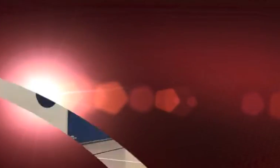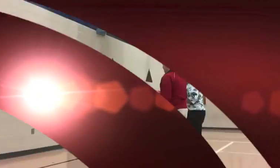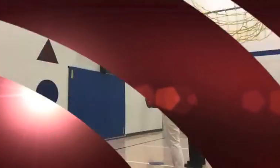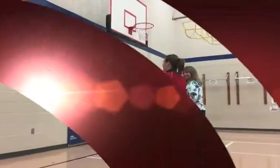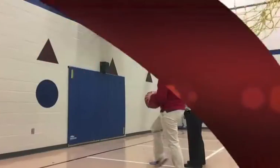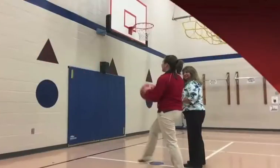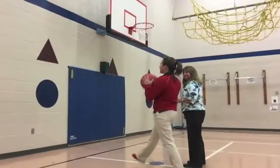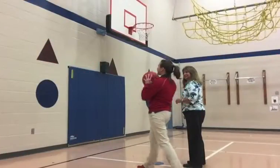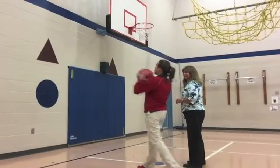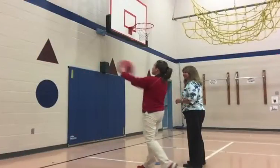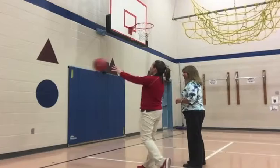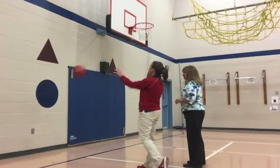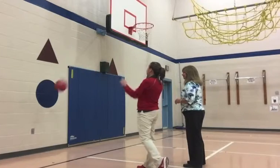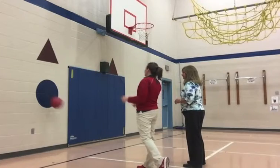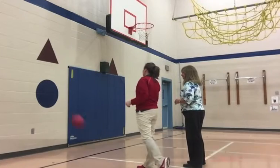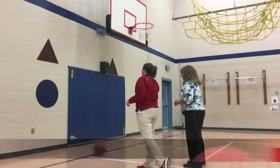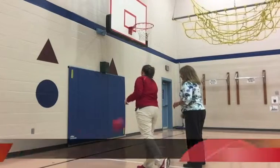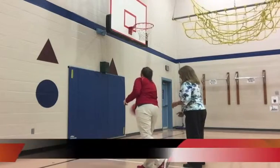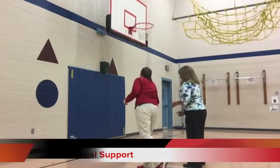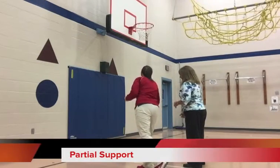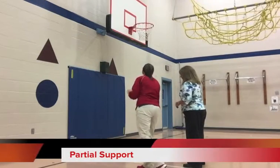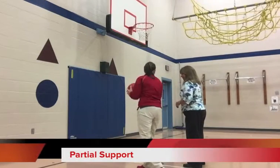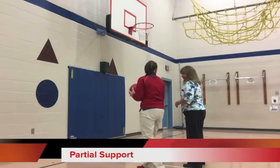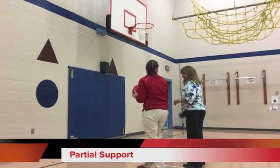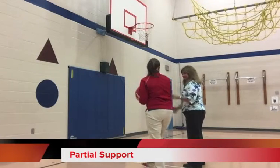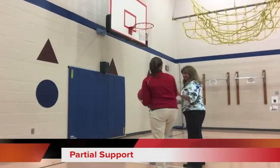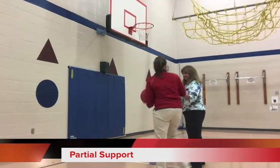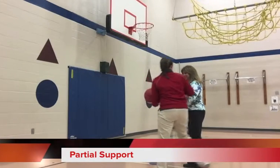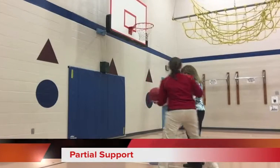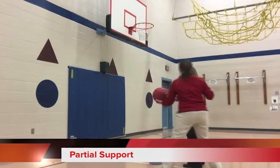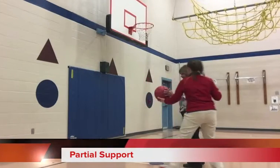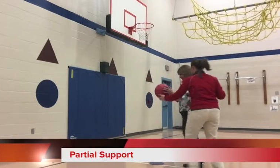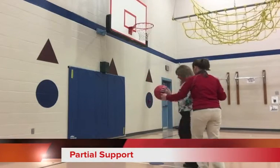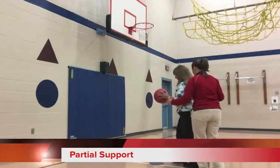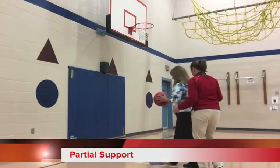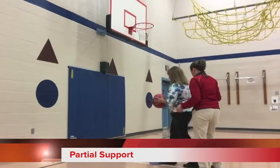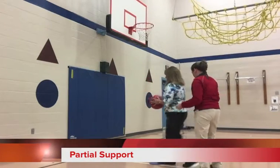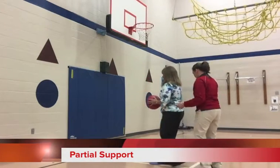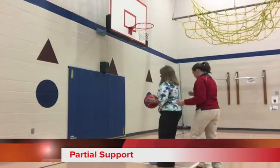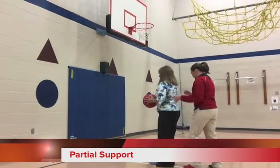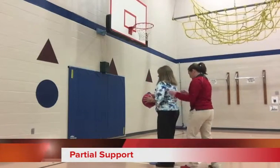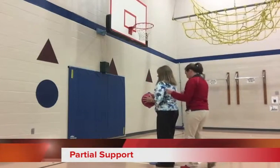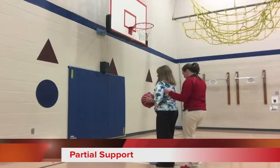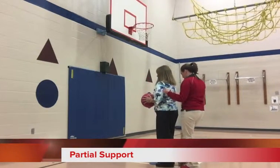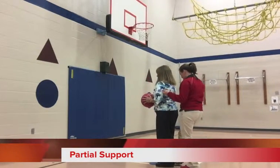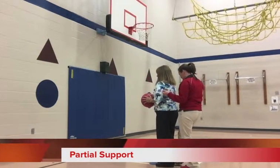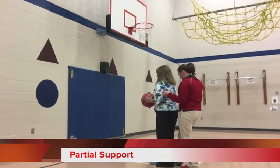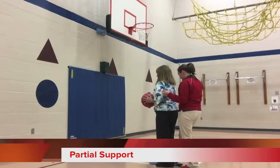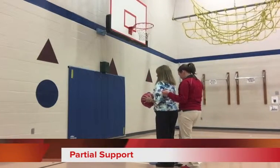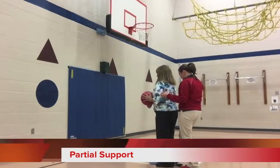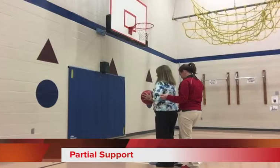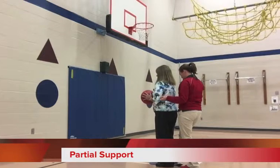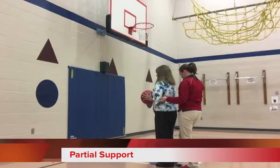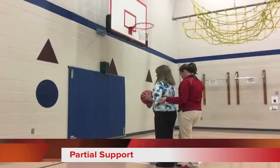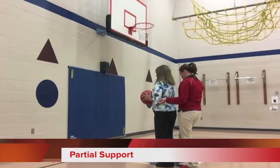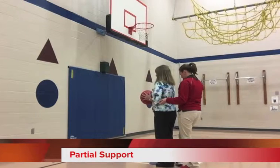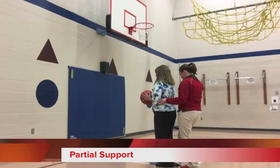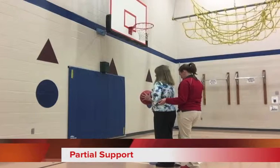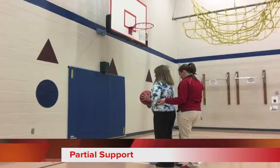All right, we're going to step and push the ball to the wall. Okay, your turn. So step, good